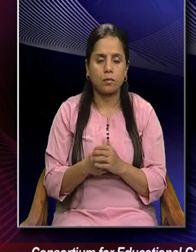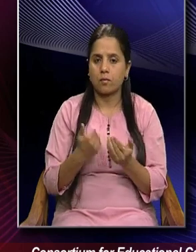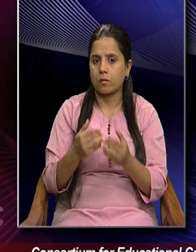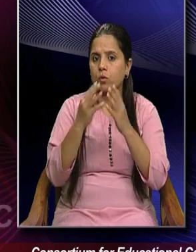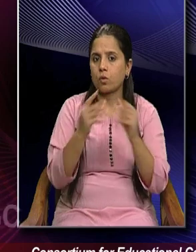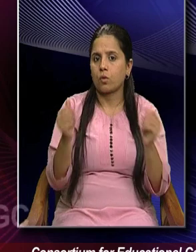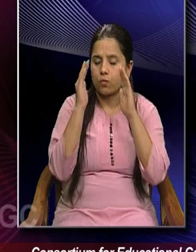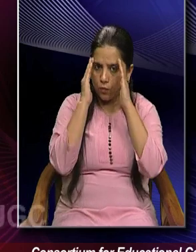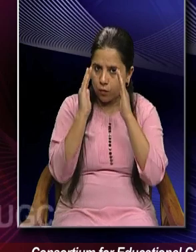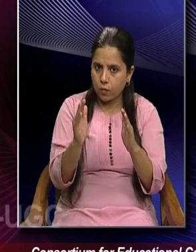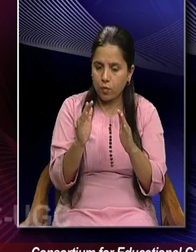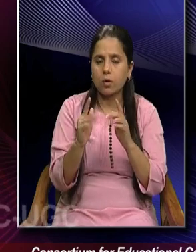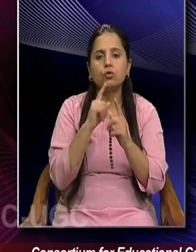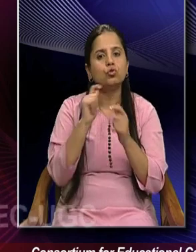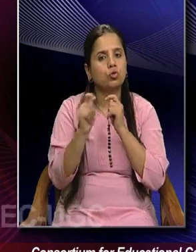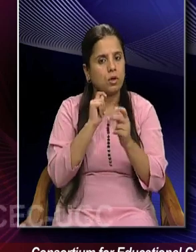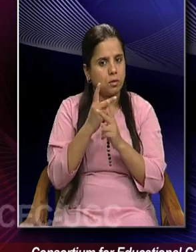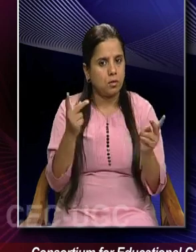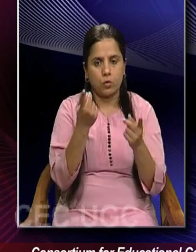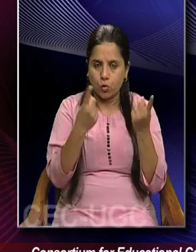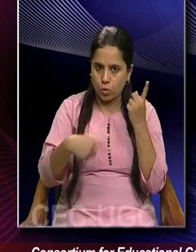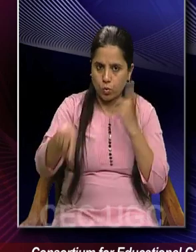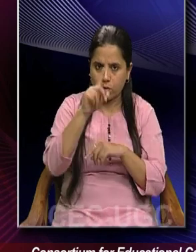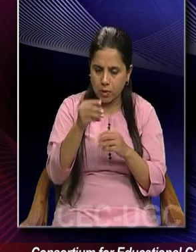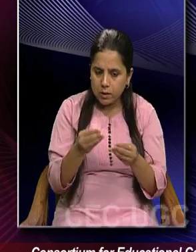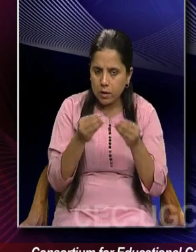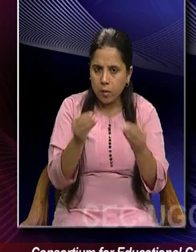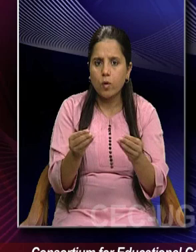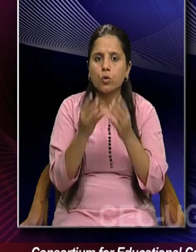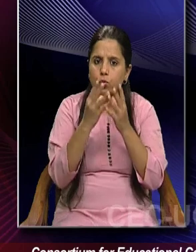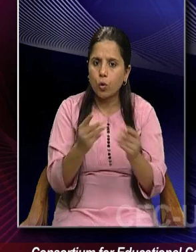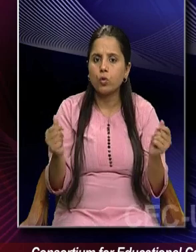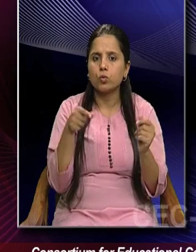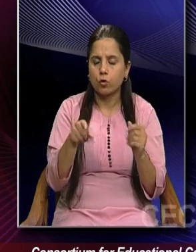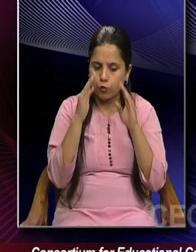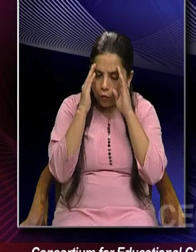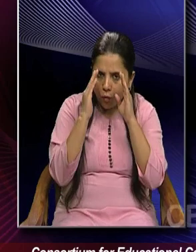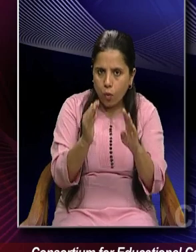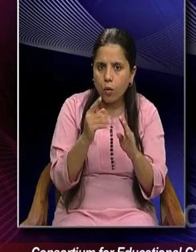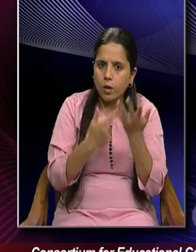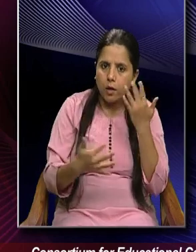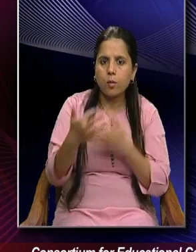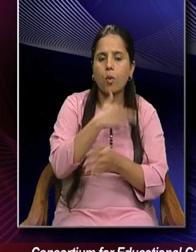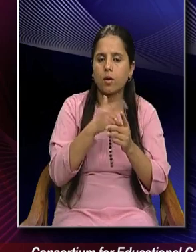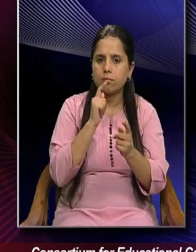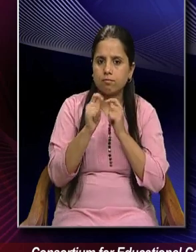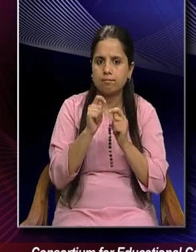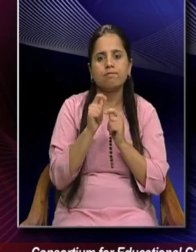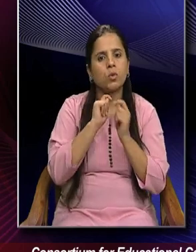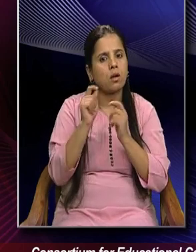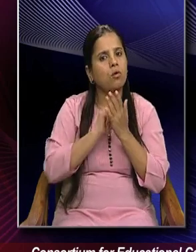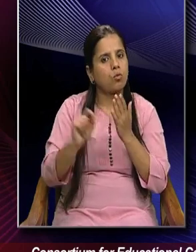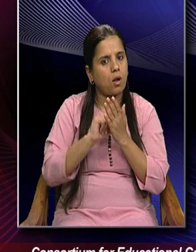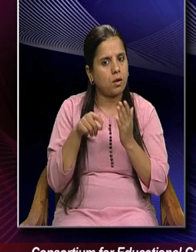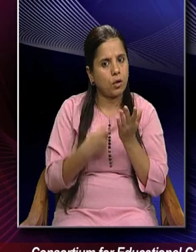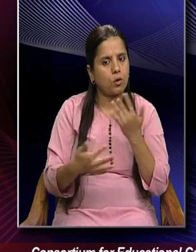Solution focused journalism. You have to give solution focused reporting and media writing.